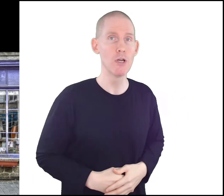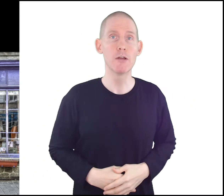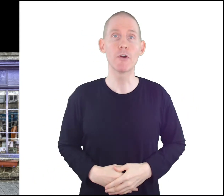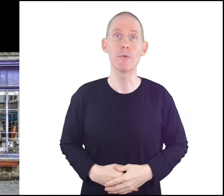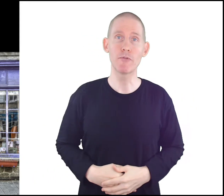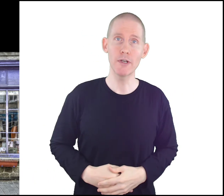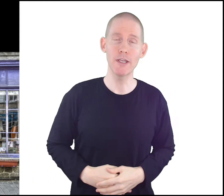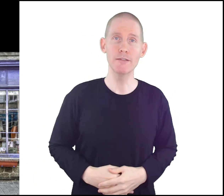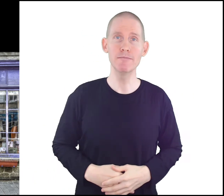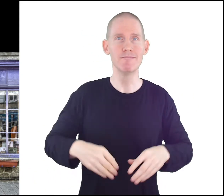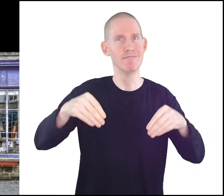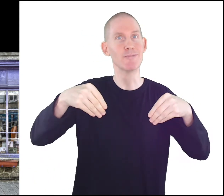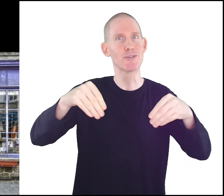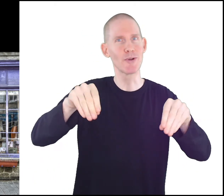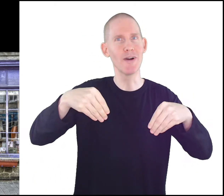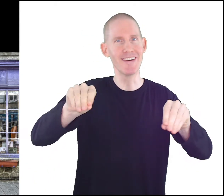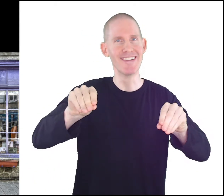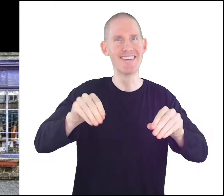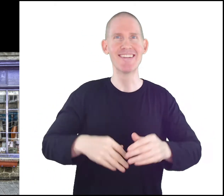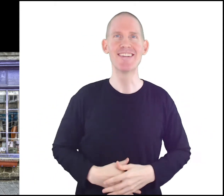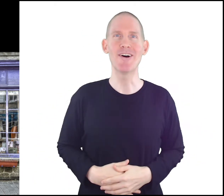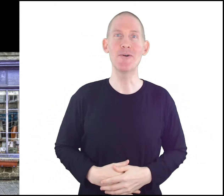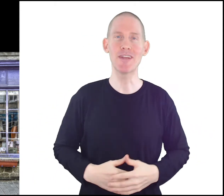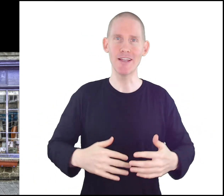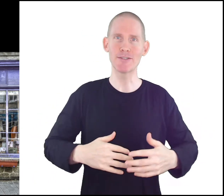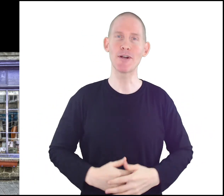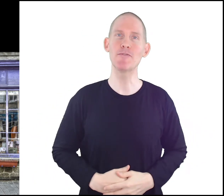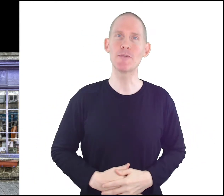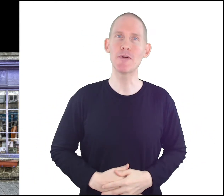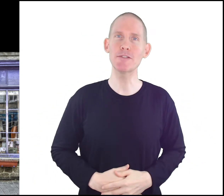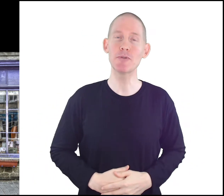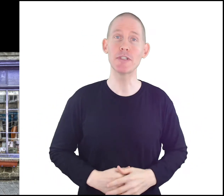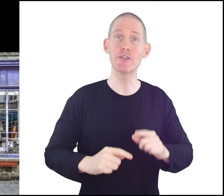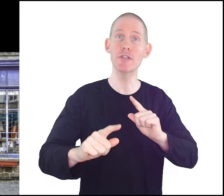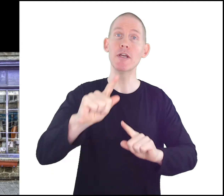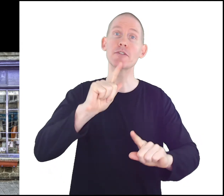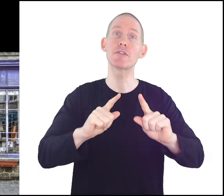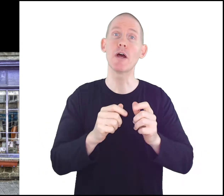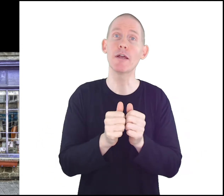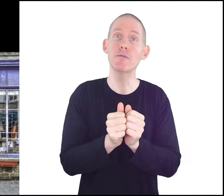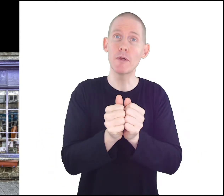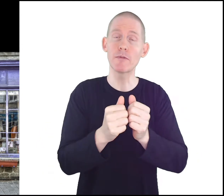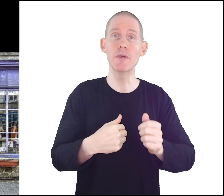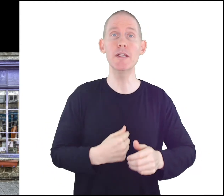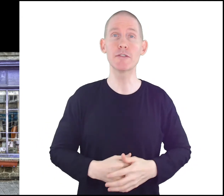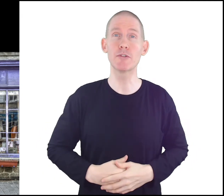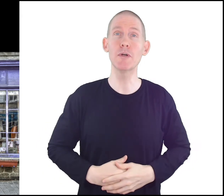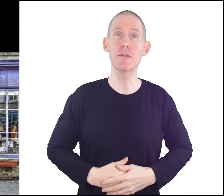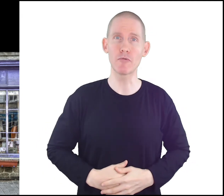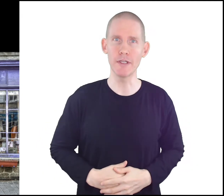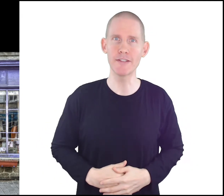From the front again. Store. Okay, starting from the rest position, sign with me. Let's do it 3